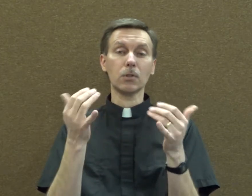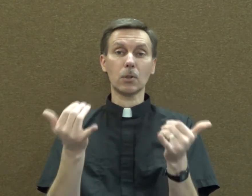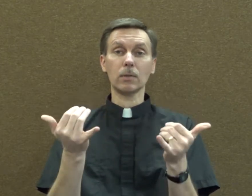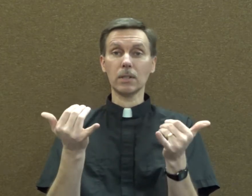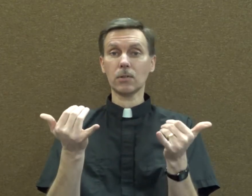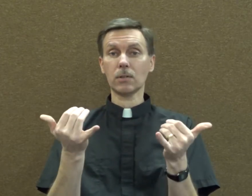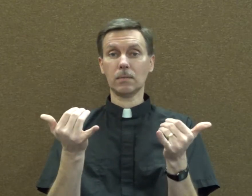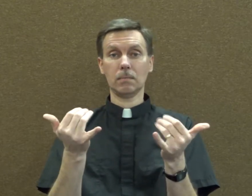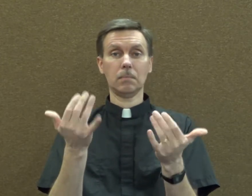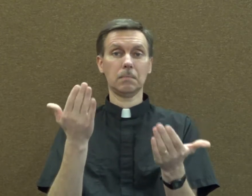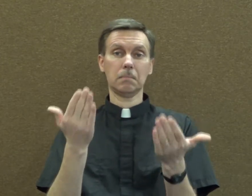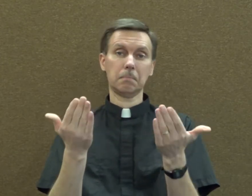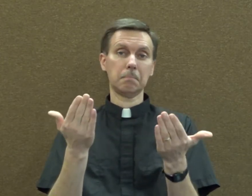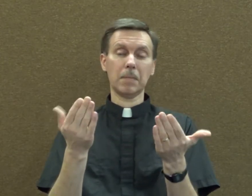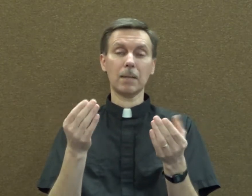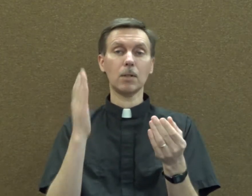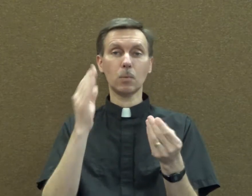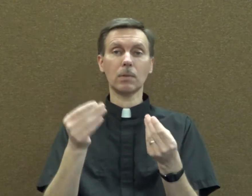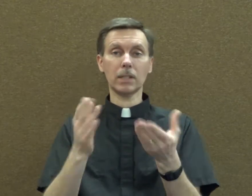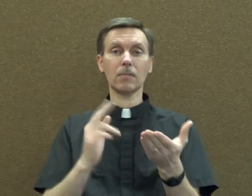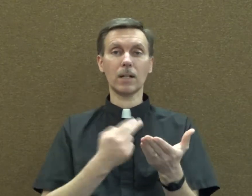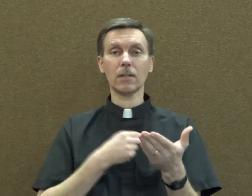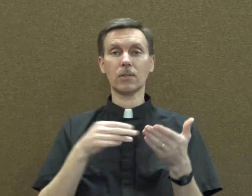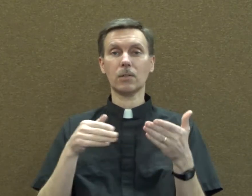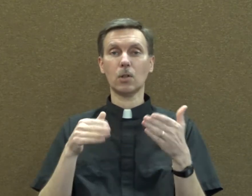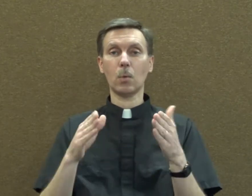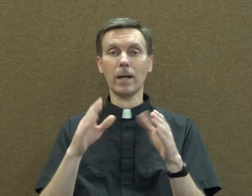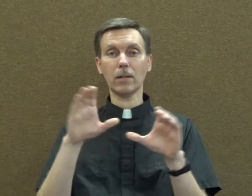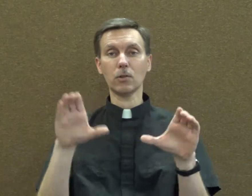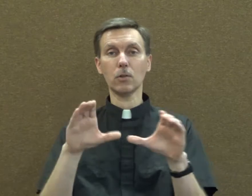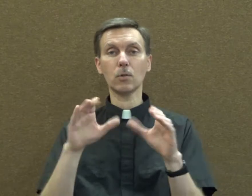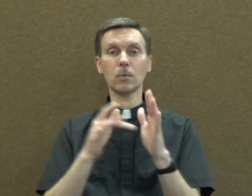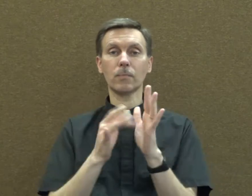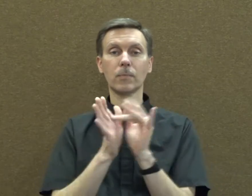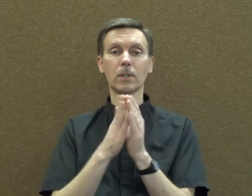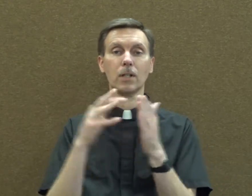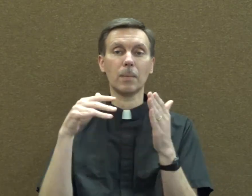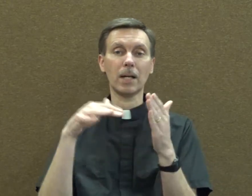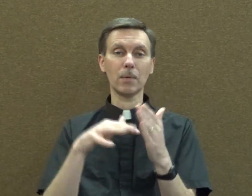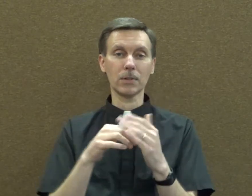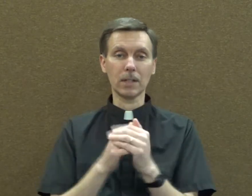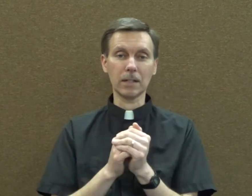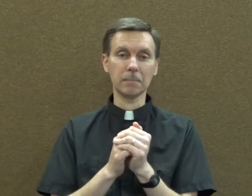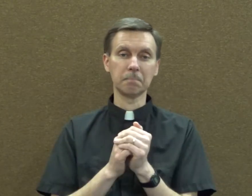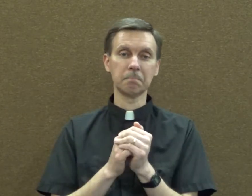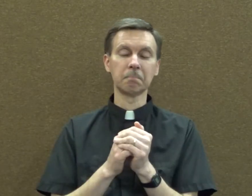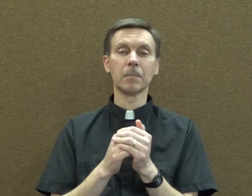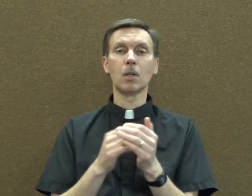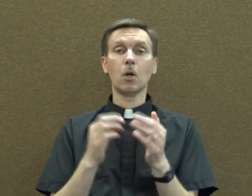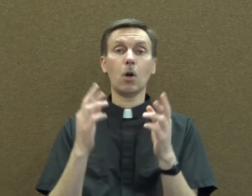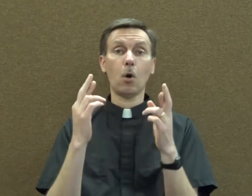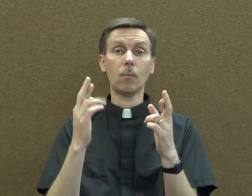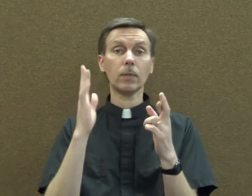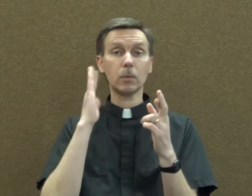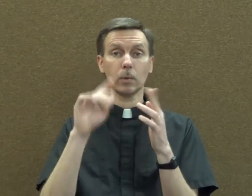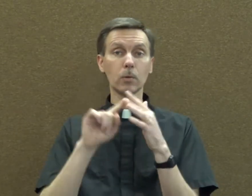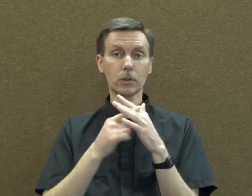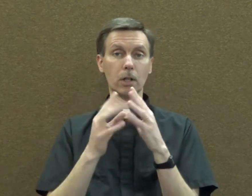So this maybe will give us a way to do a Bible study. Hopefully we will start